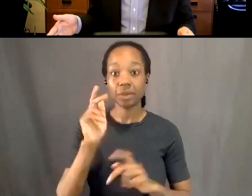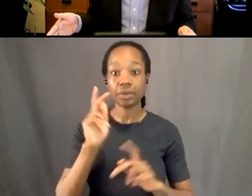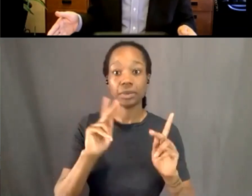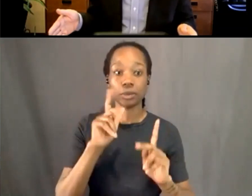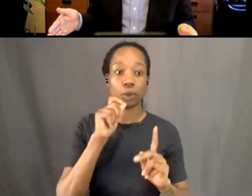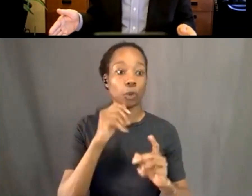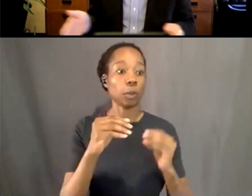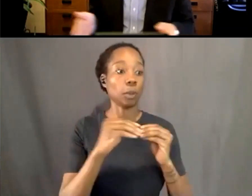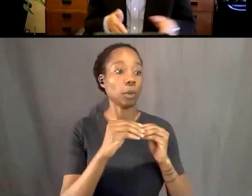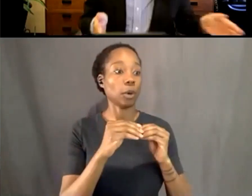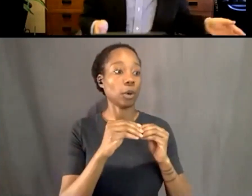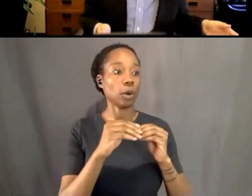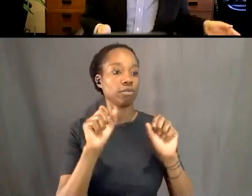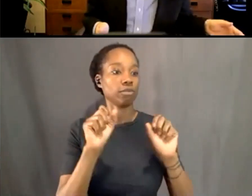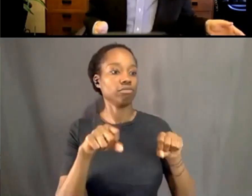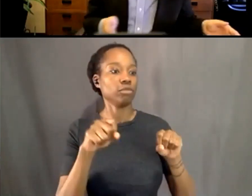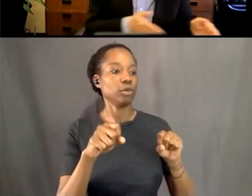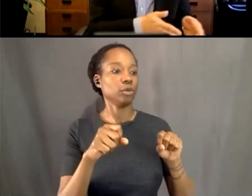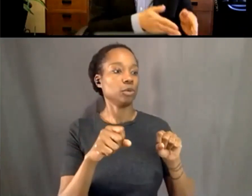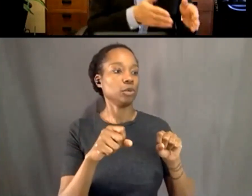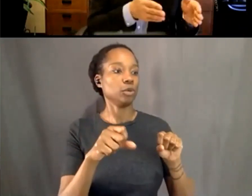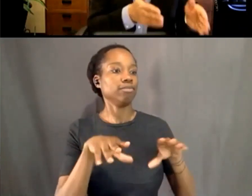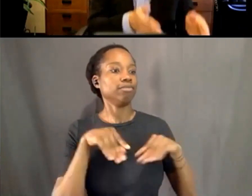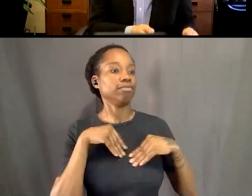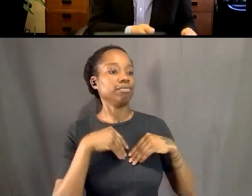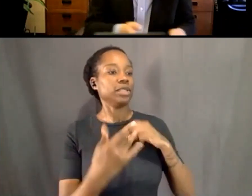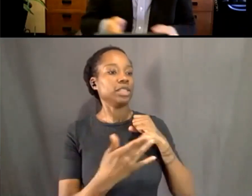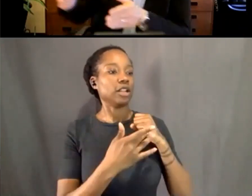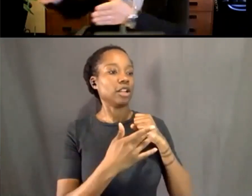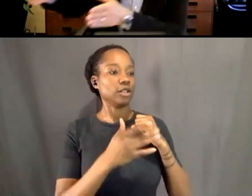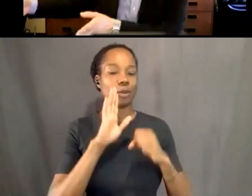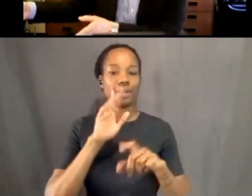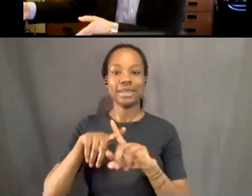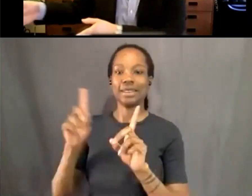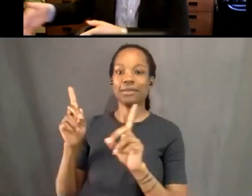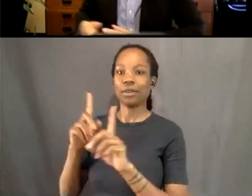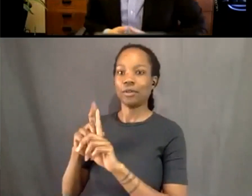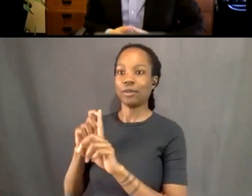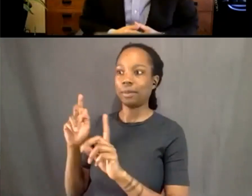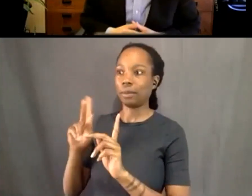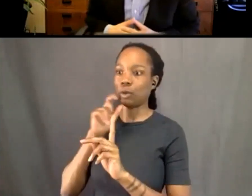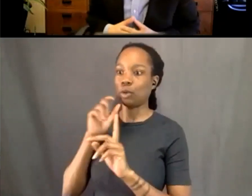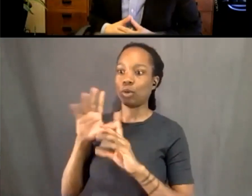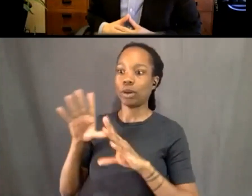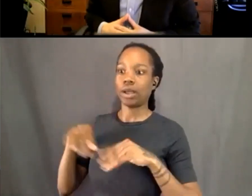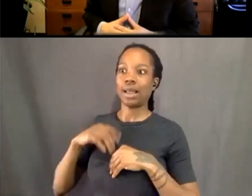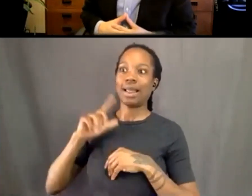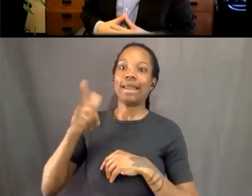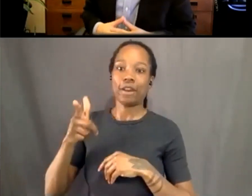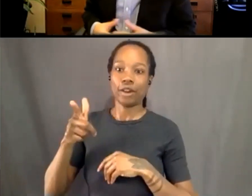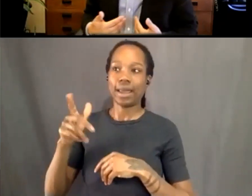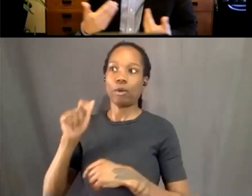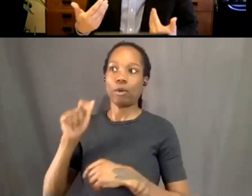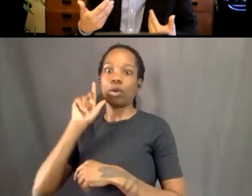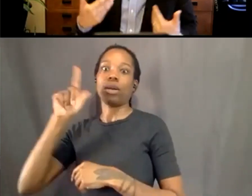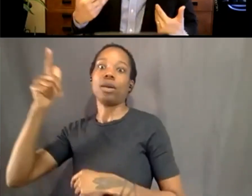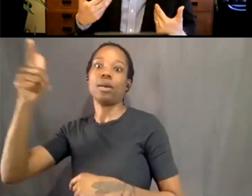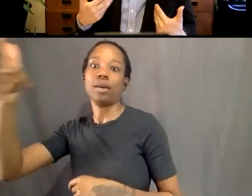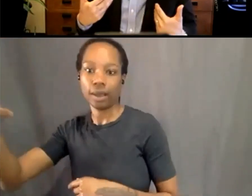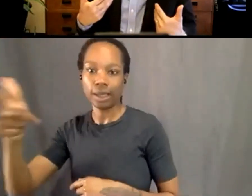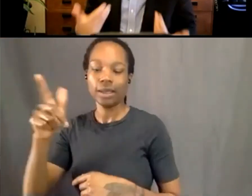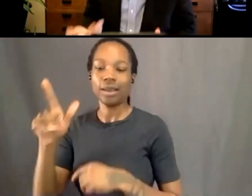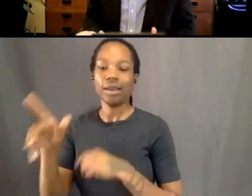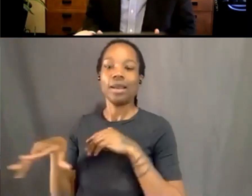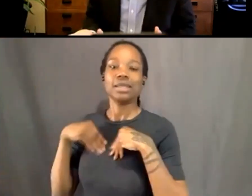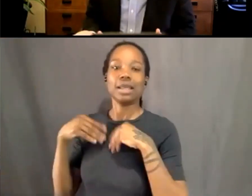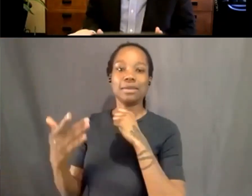technology are going to be different than the people who are later and much later in the adoption of that technology. So when it's